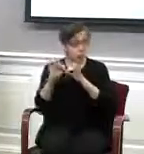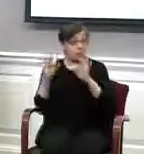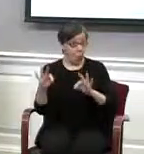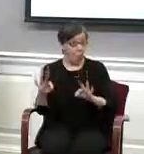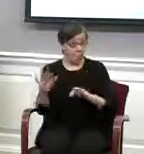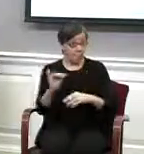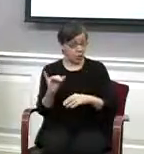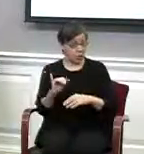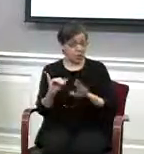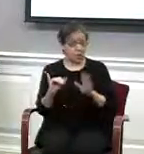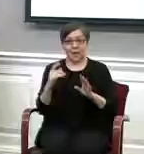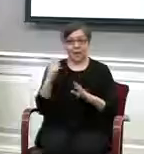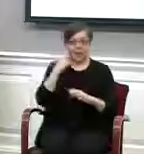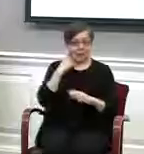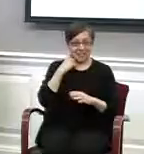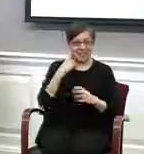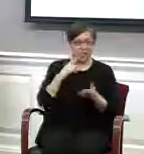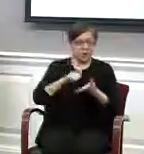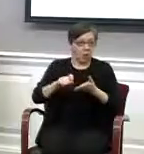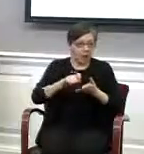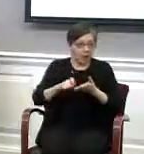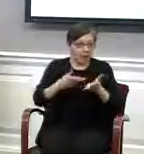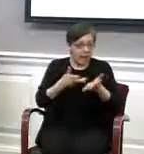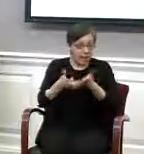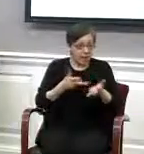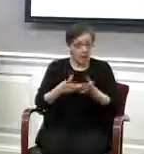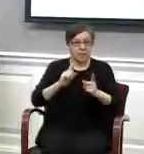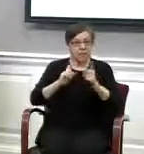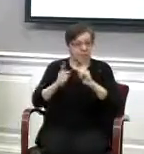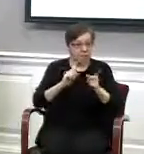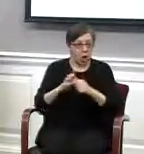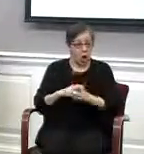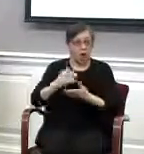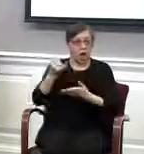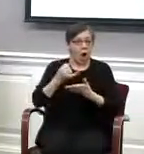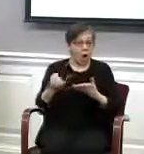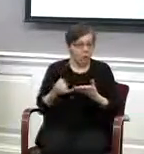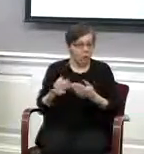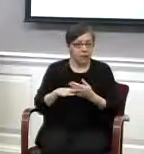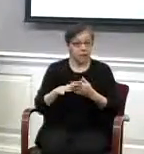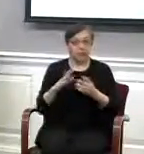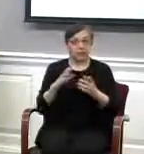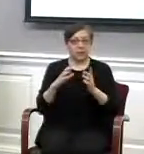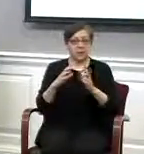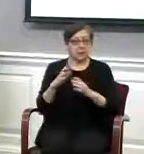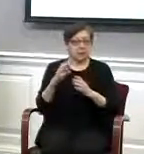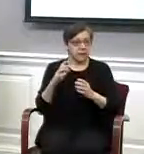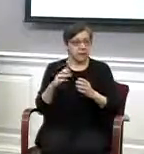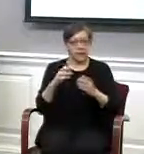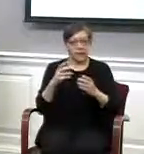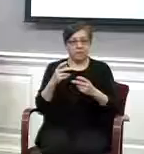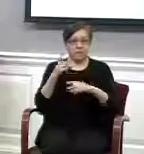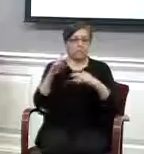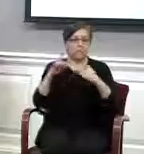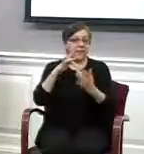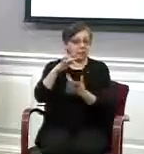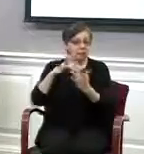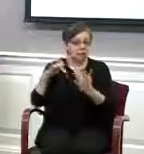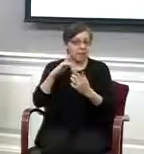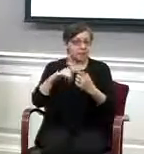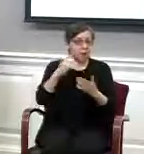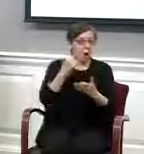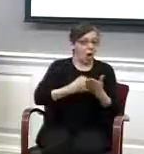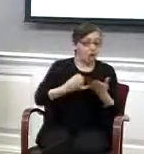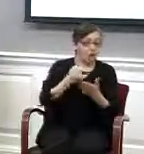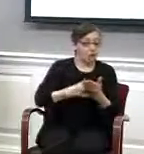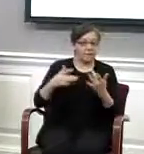as the ways that I mentioned before, these dialogues, debates, arts, field trips. The field trips are to newspapers. They help them to